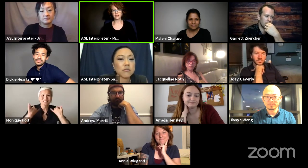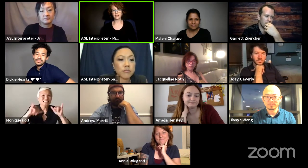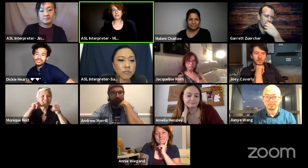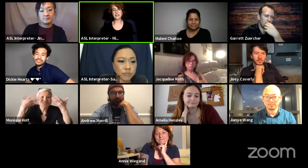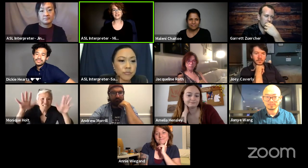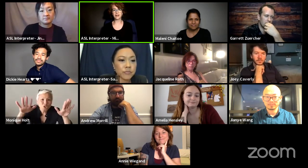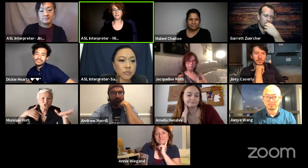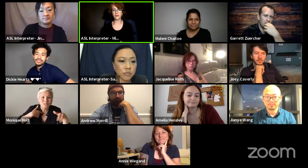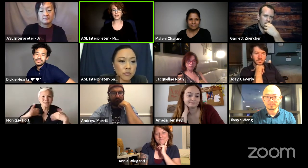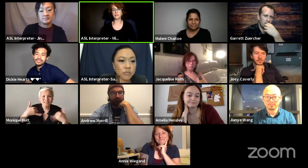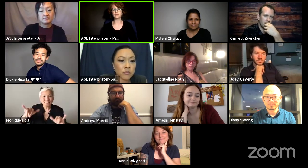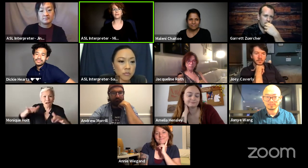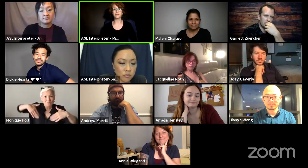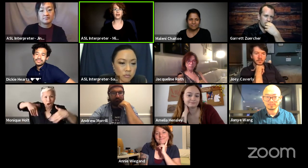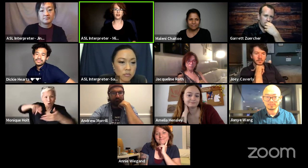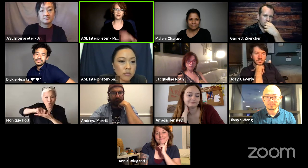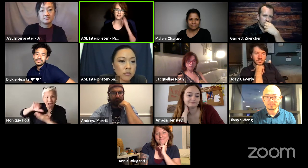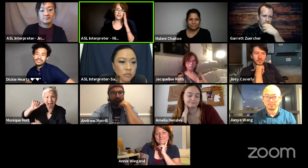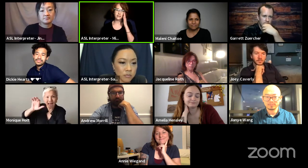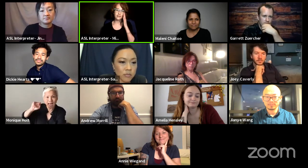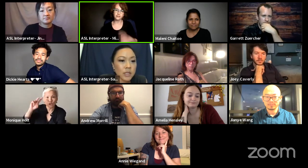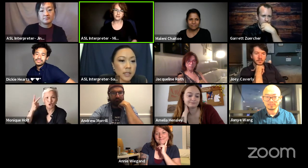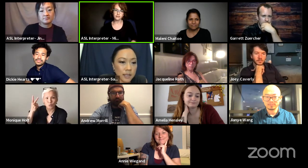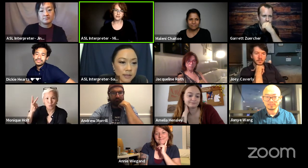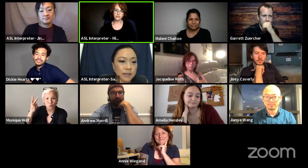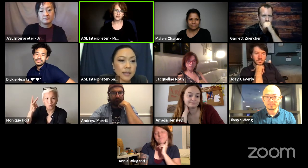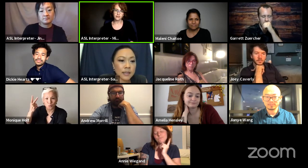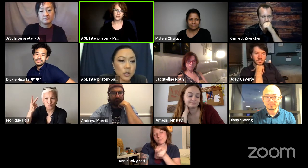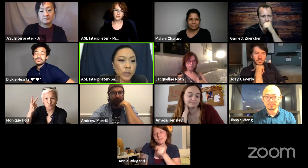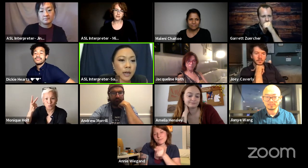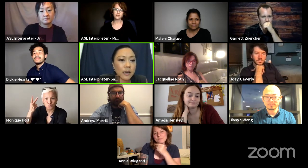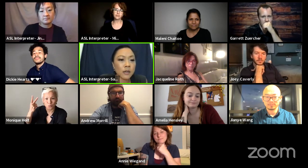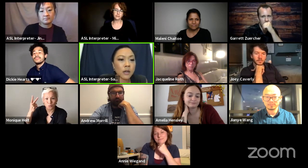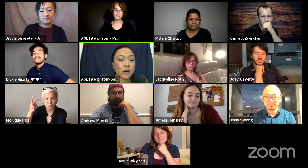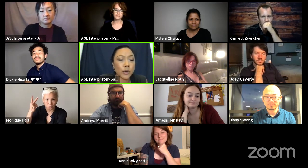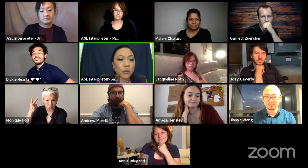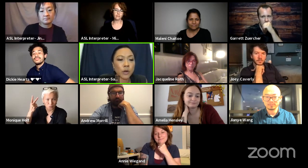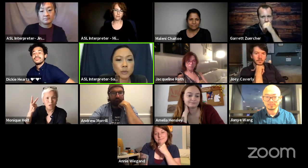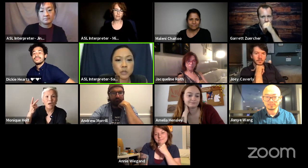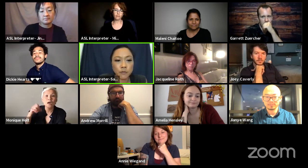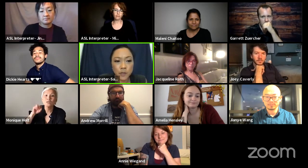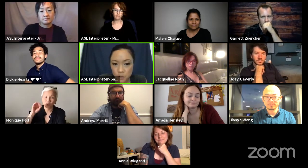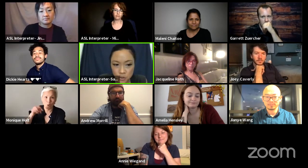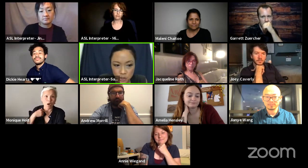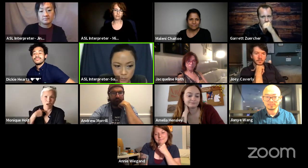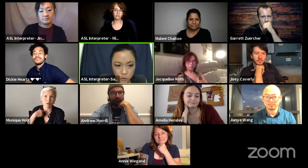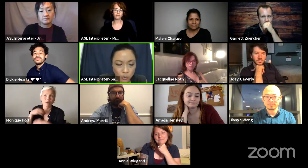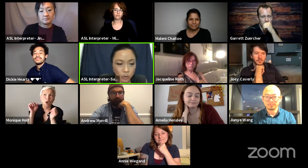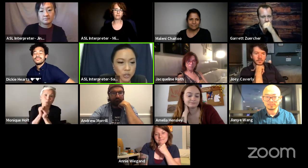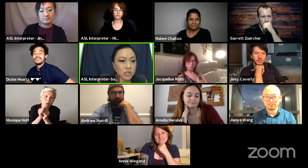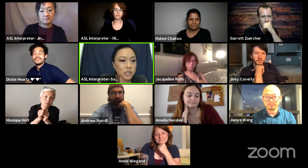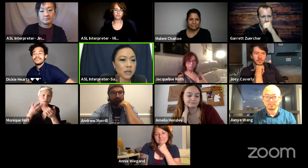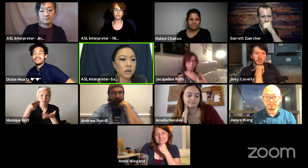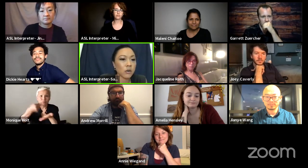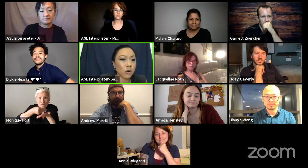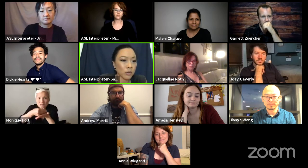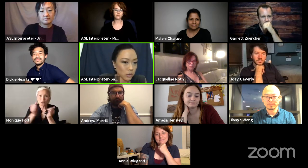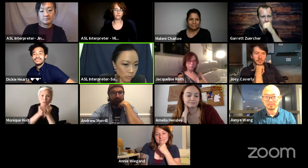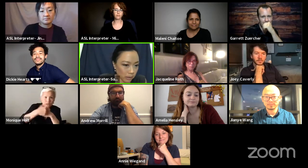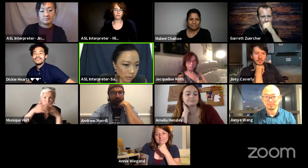Had a tight time frame. Yeah, so we had we were able to finish some of those portions, and or also already thinking